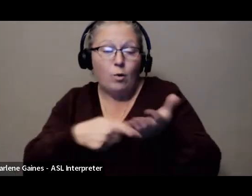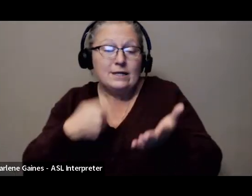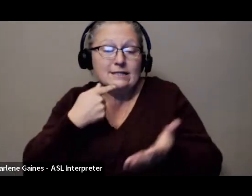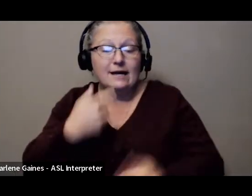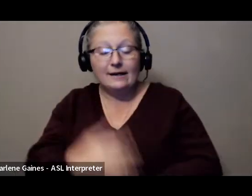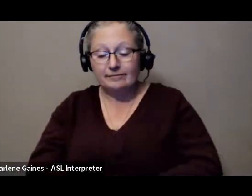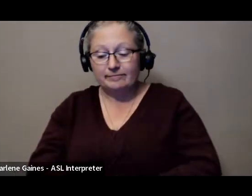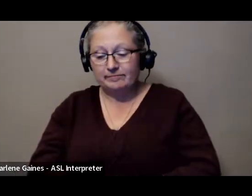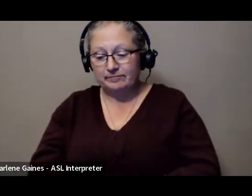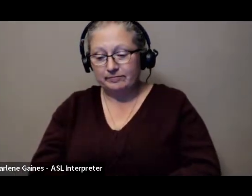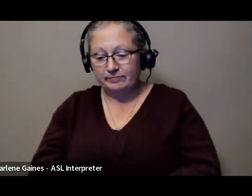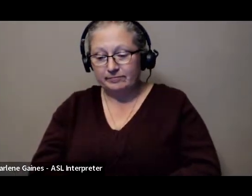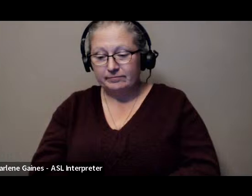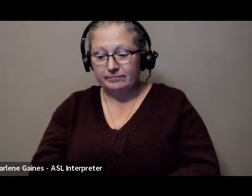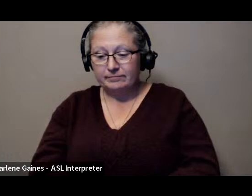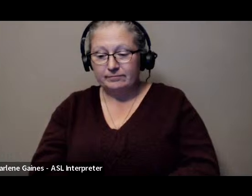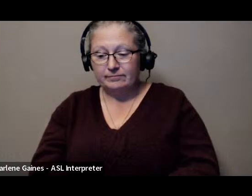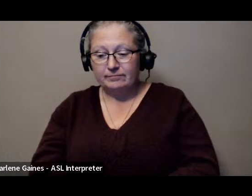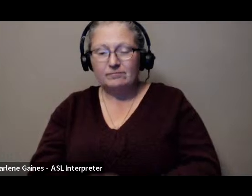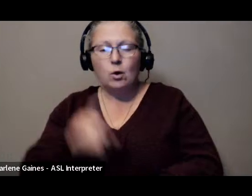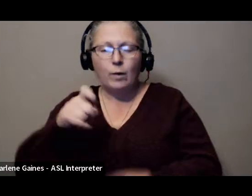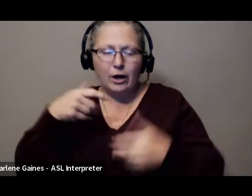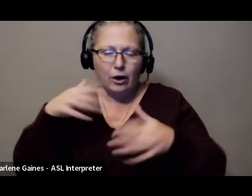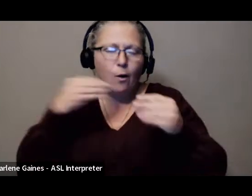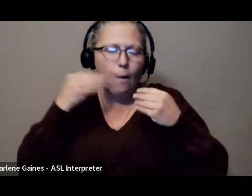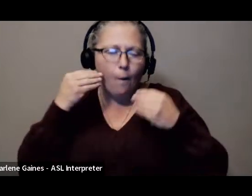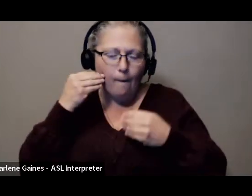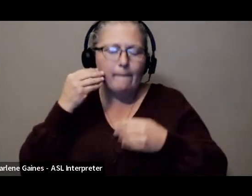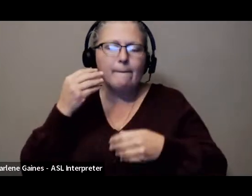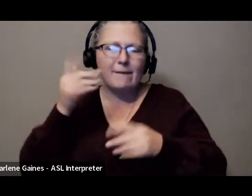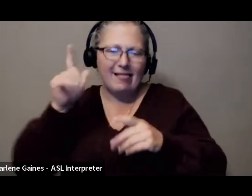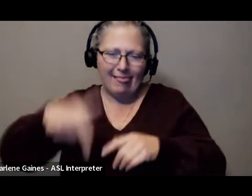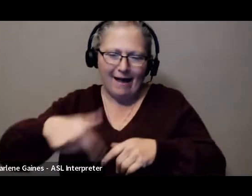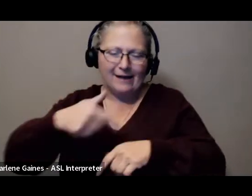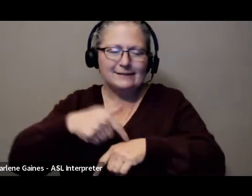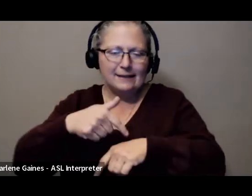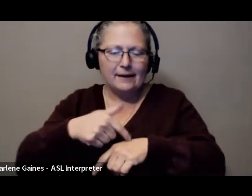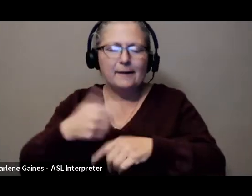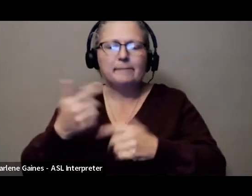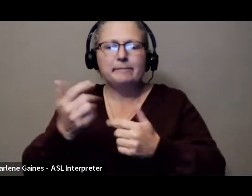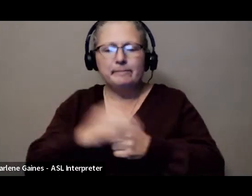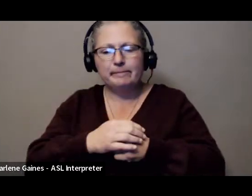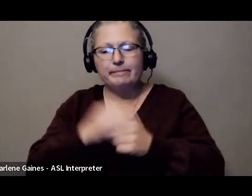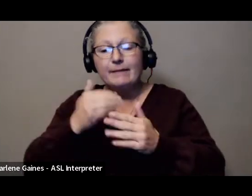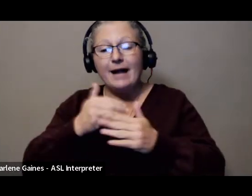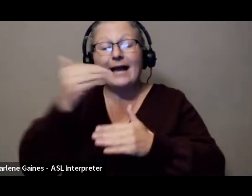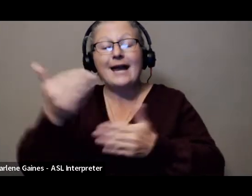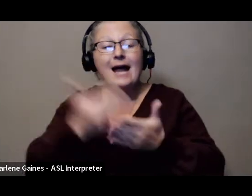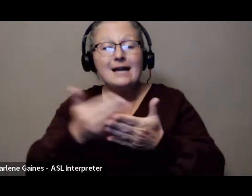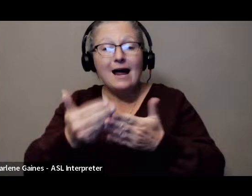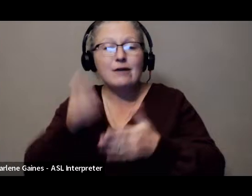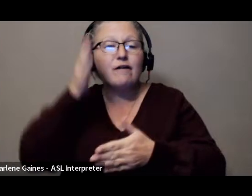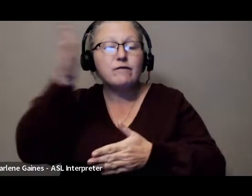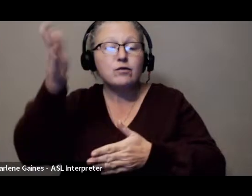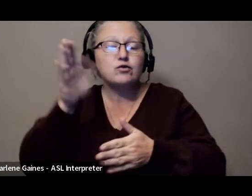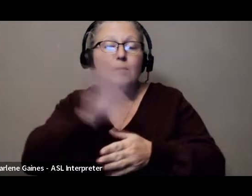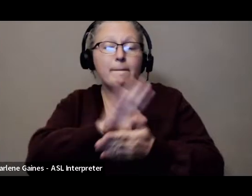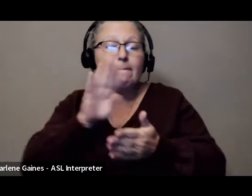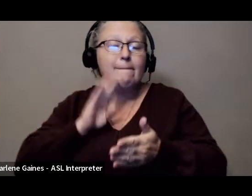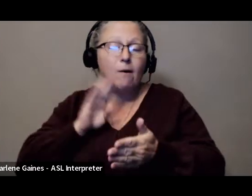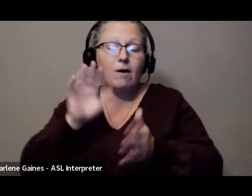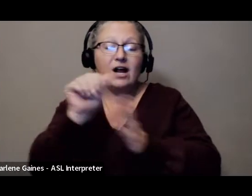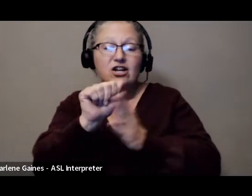say. We need to go home. It's late. The next item is future board agenda items.